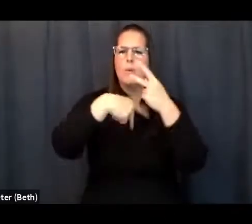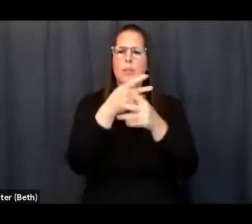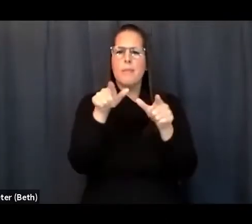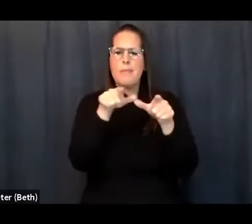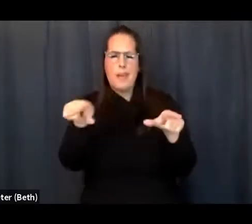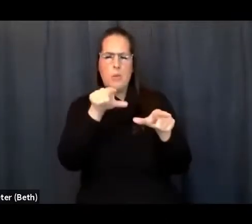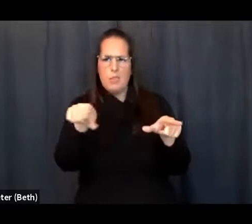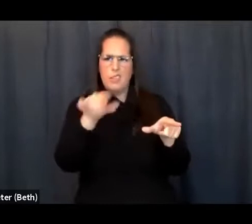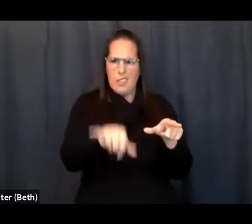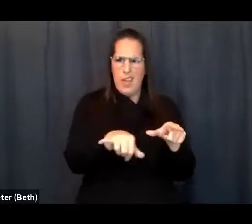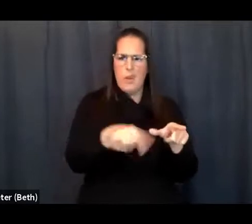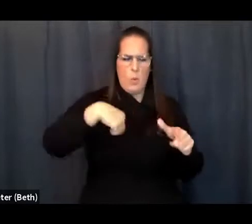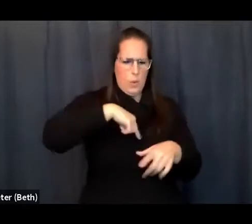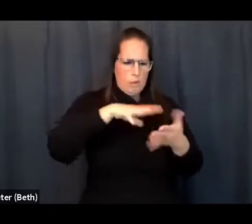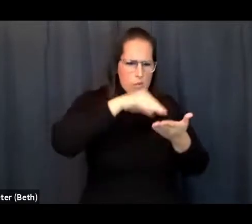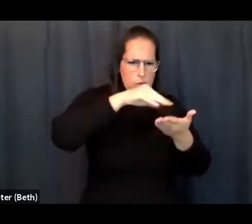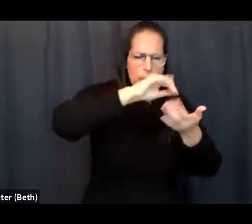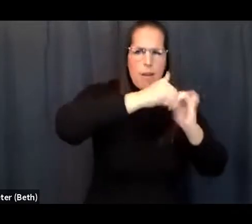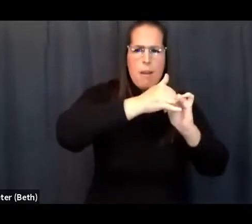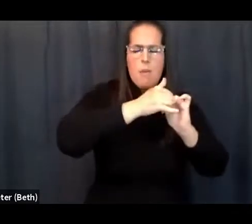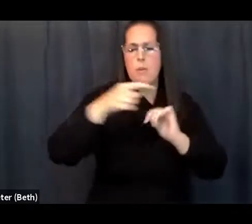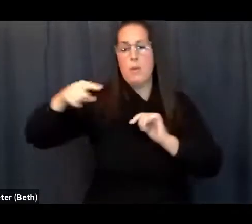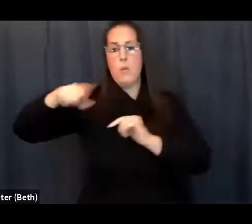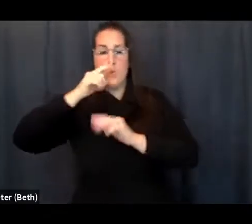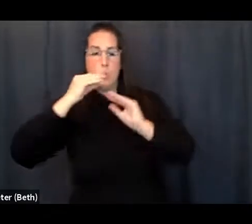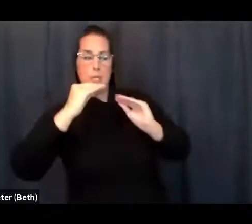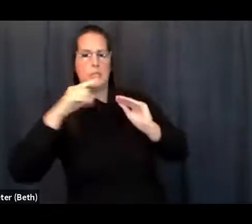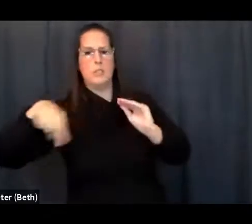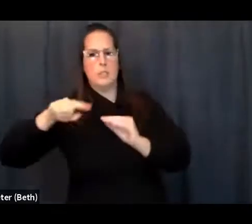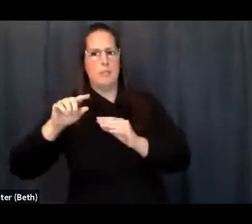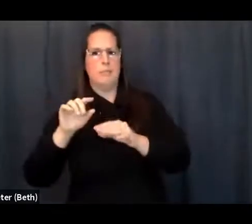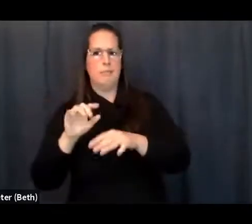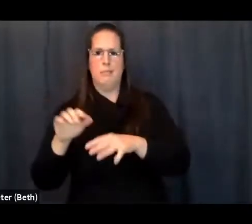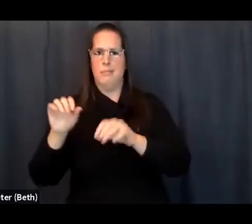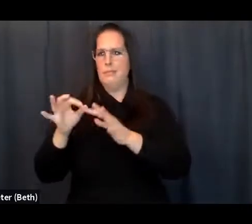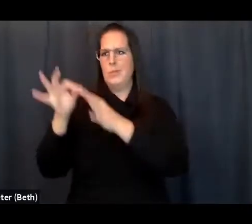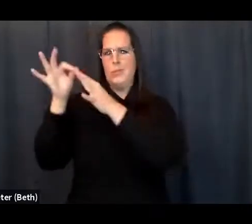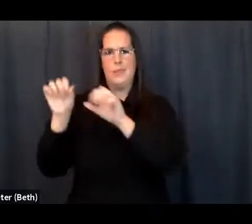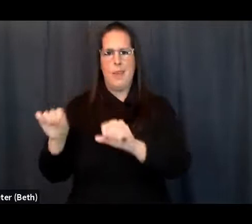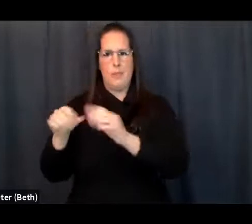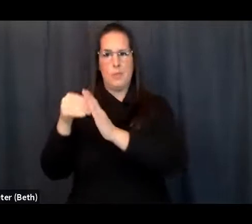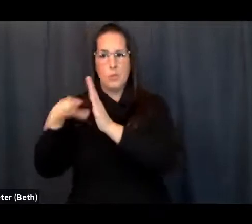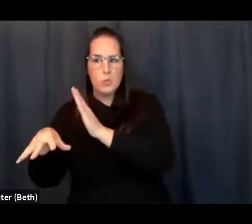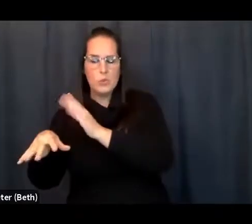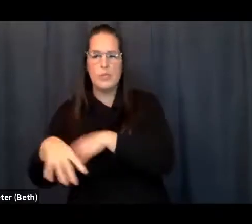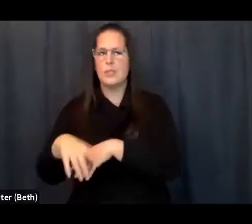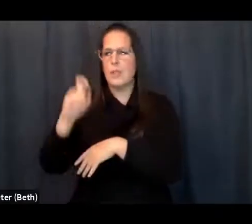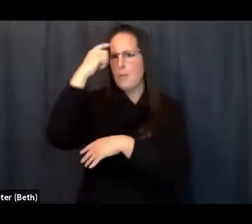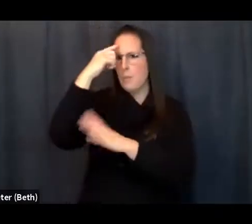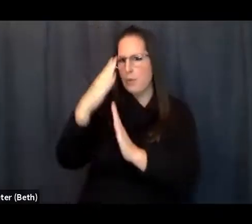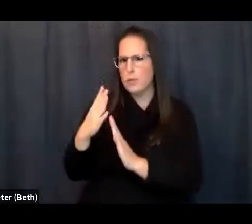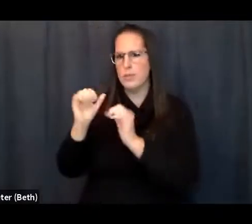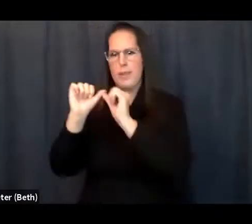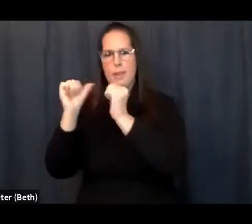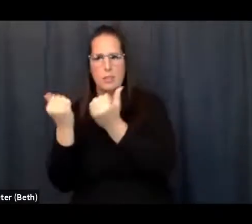and modeled by uniquely abled students, employment agencies, employees, and employers, learned in